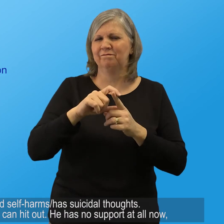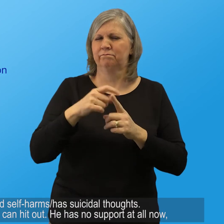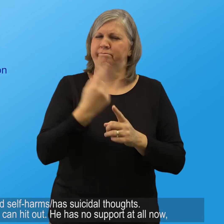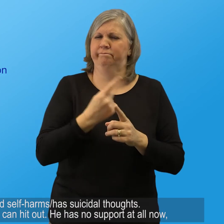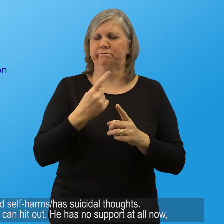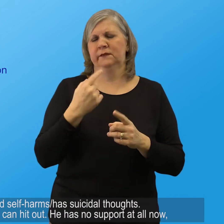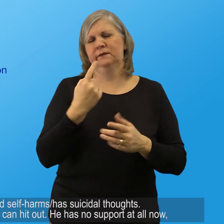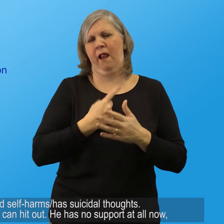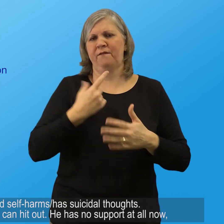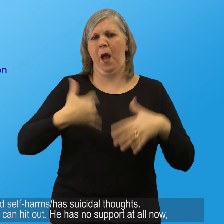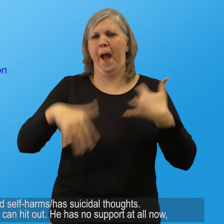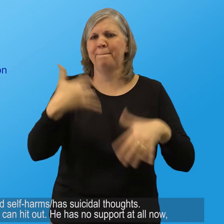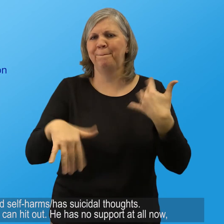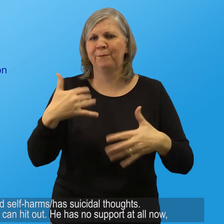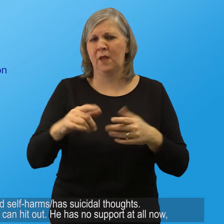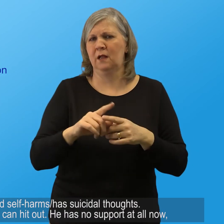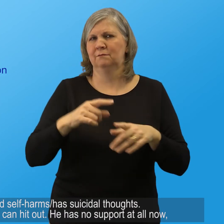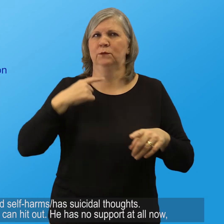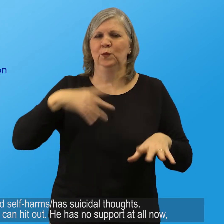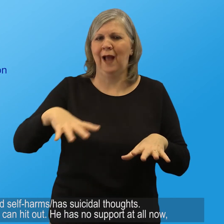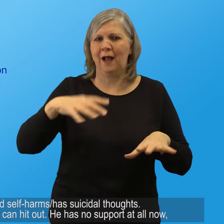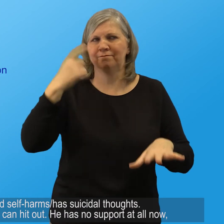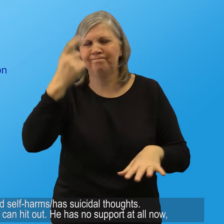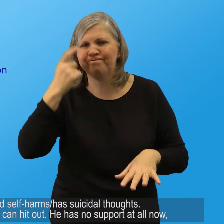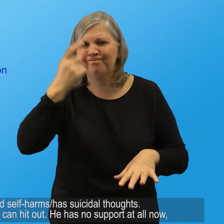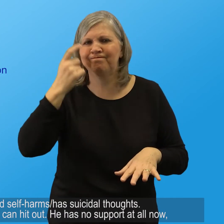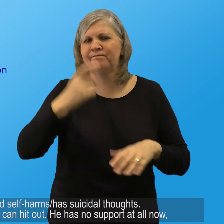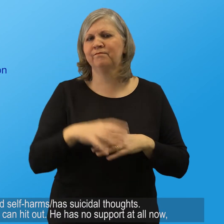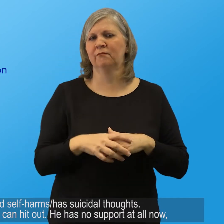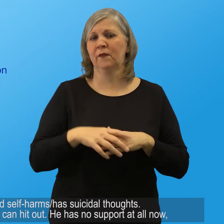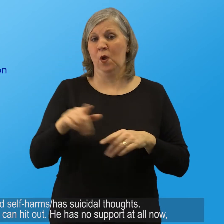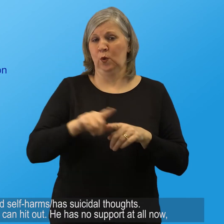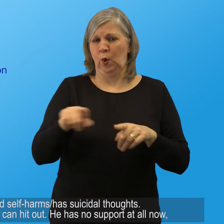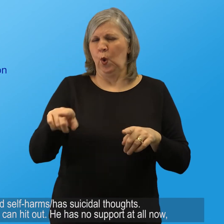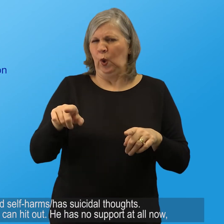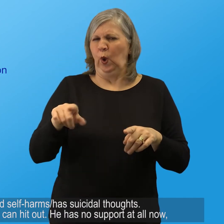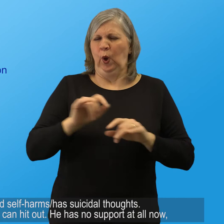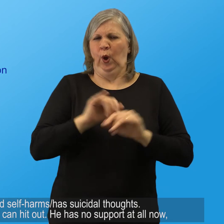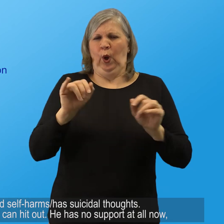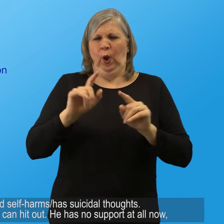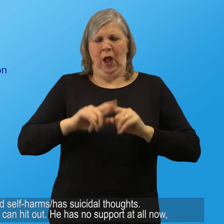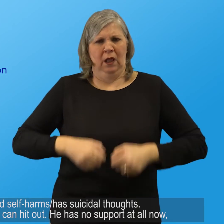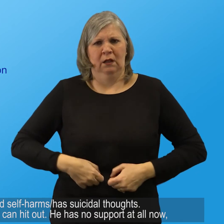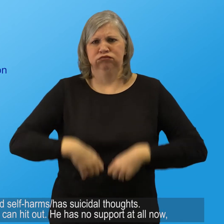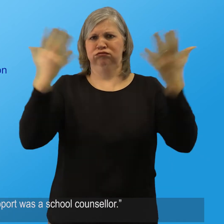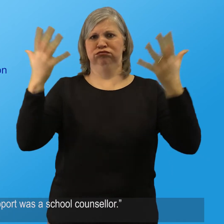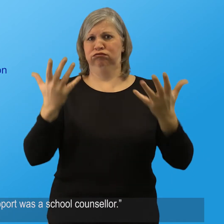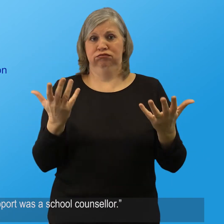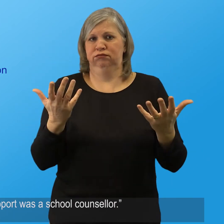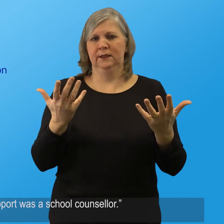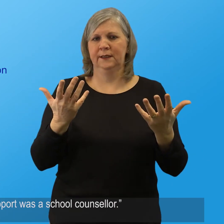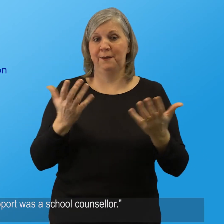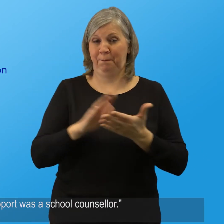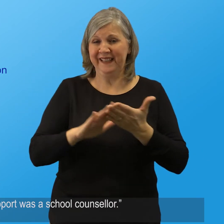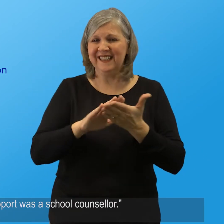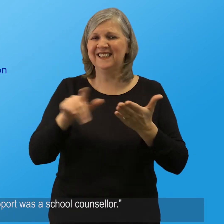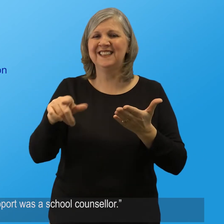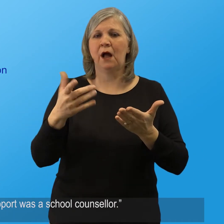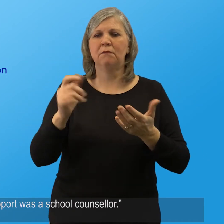My son has ASD and self-harms, has suicidal thoughts. He is also really volatile and can hit out. He